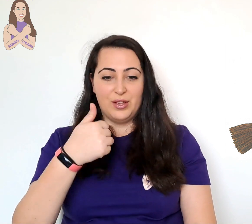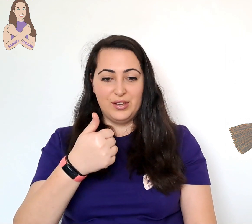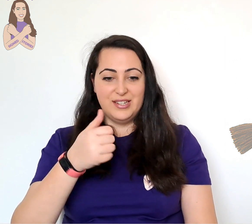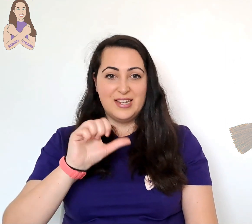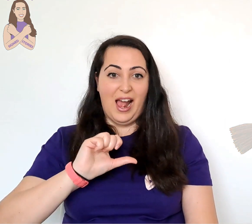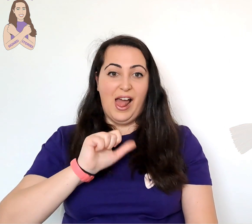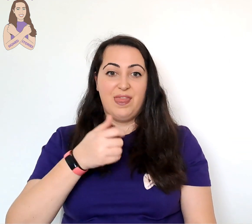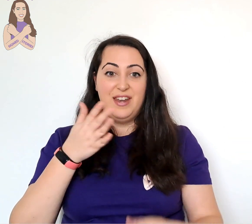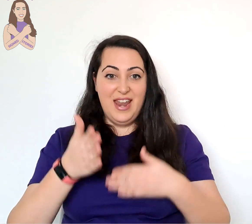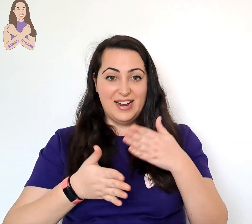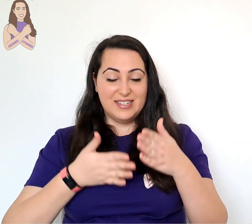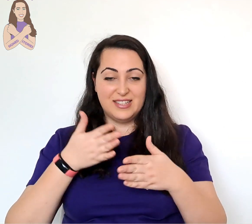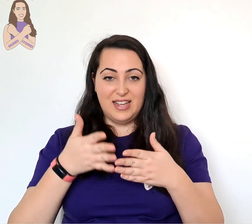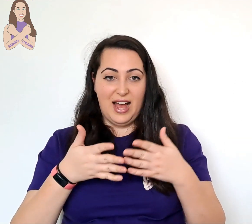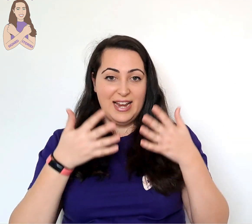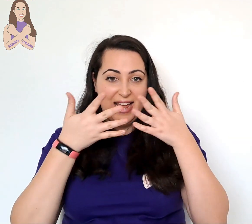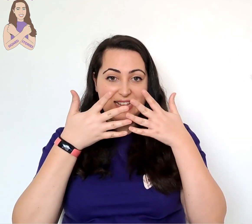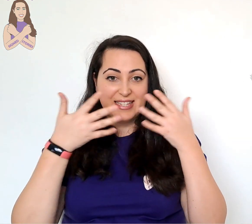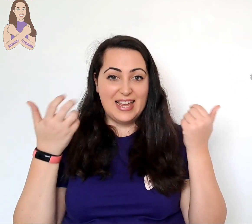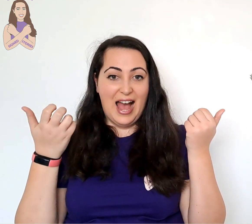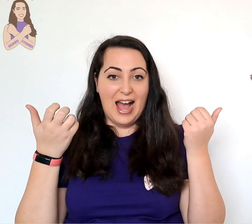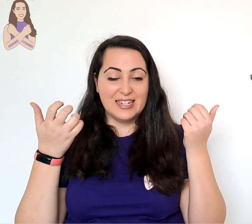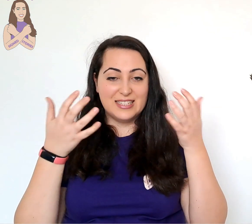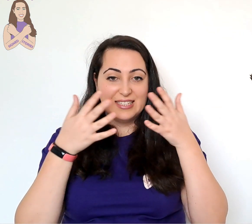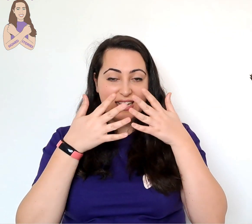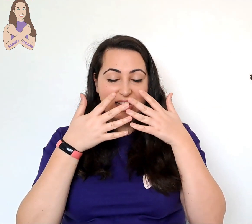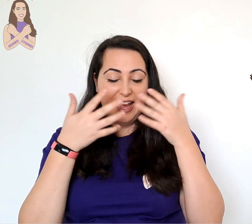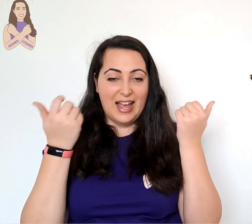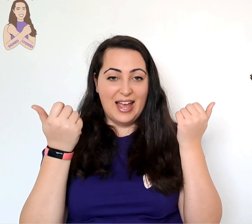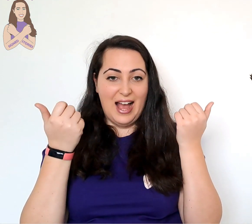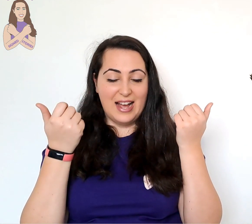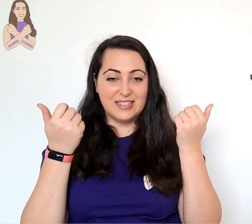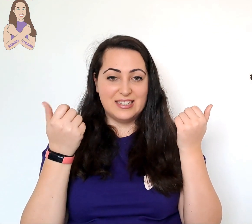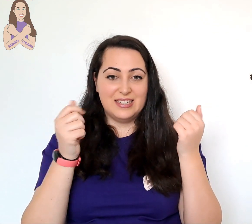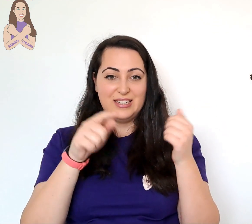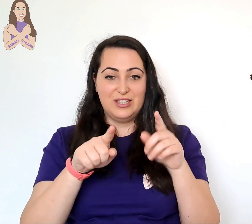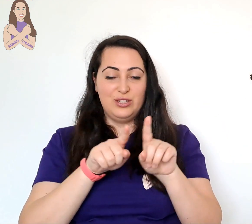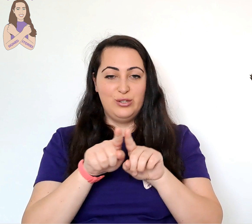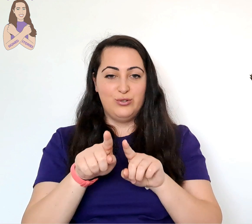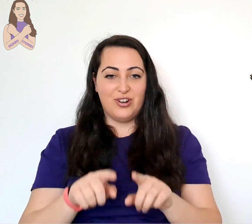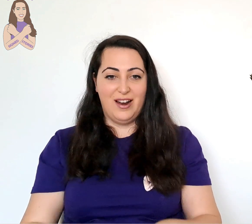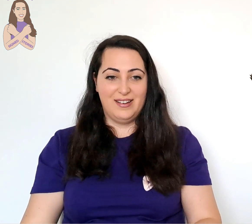Good. The next sign is cat. Cat. You try.